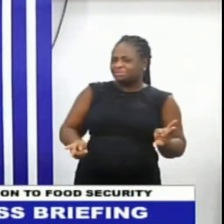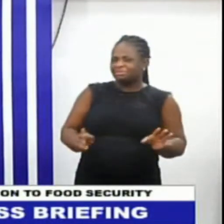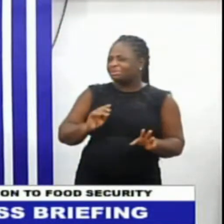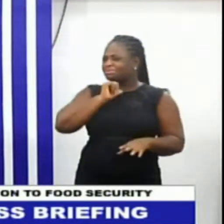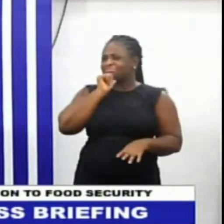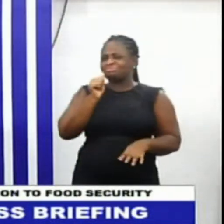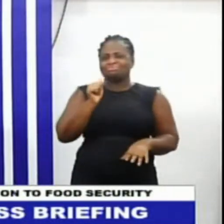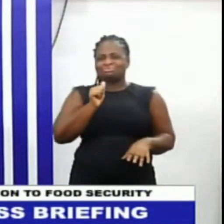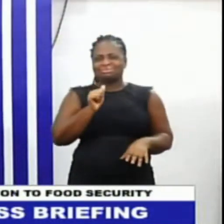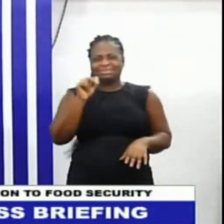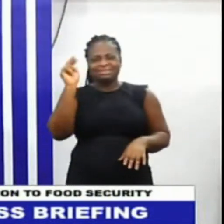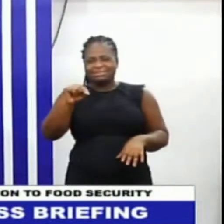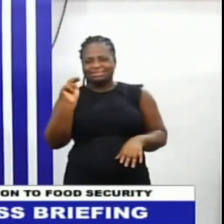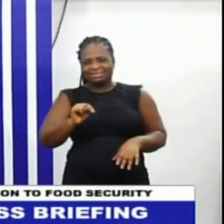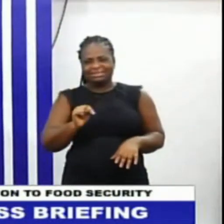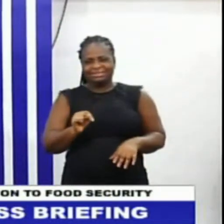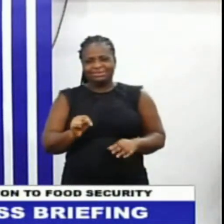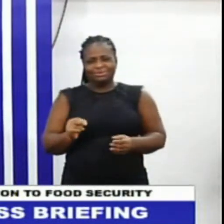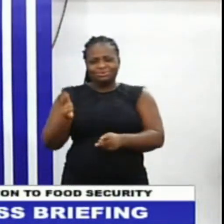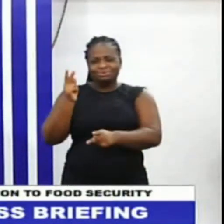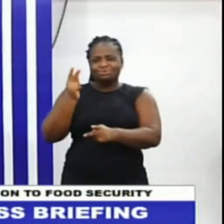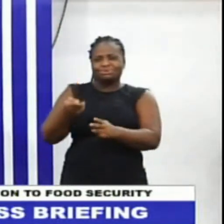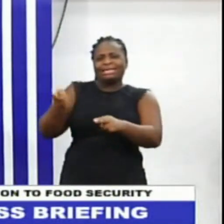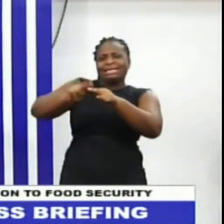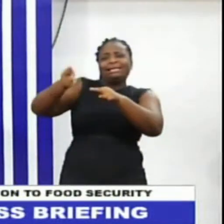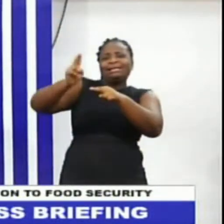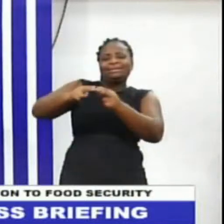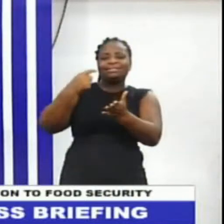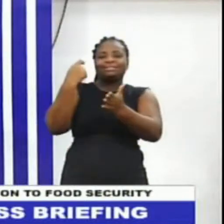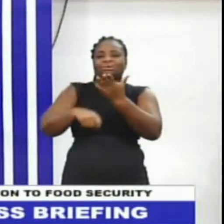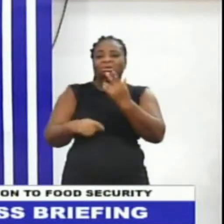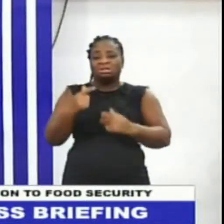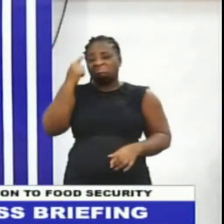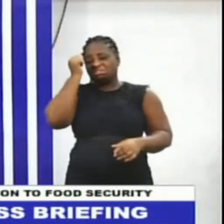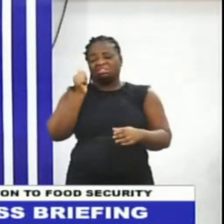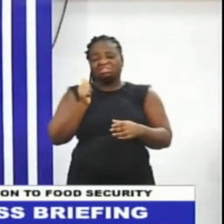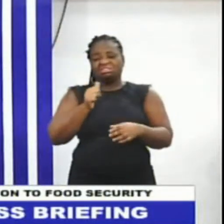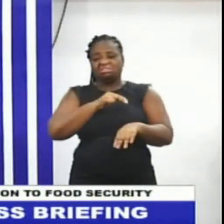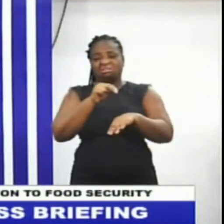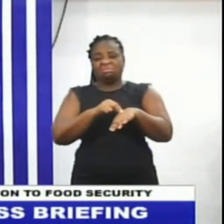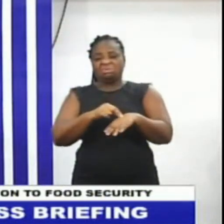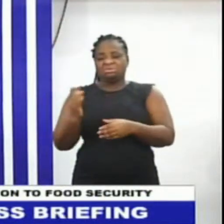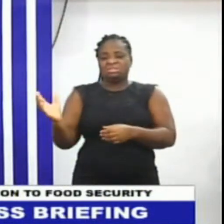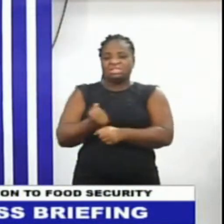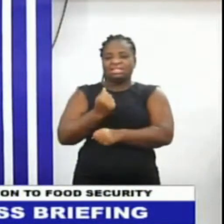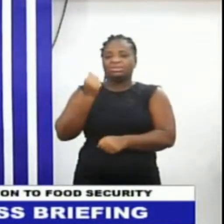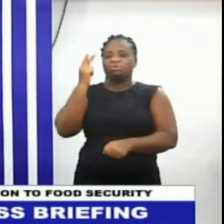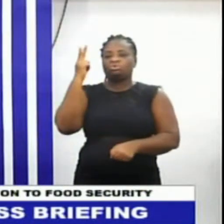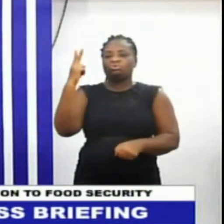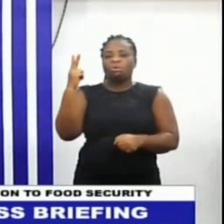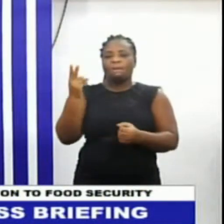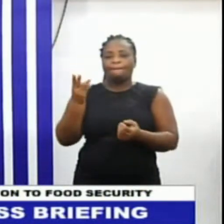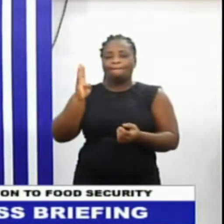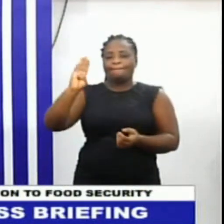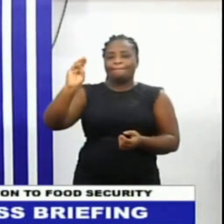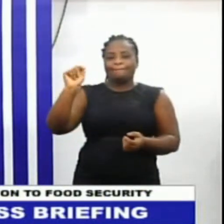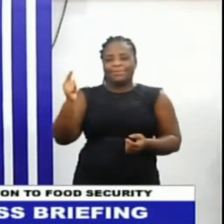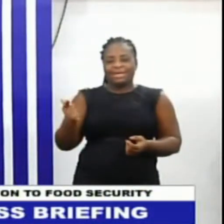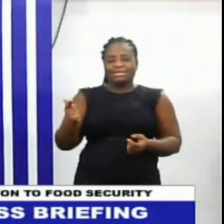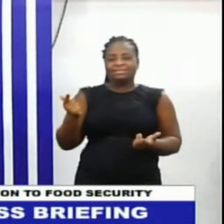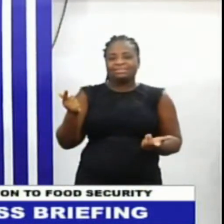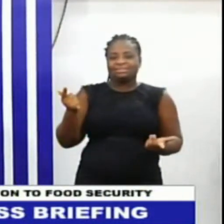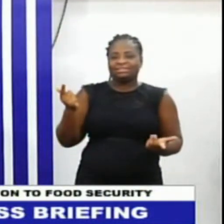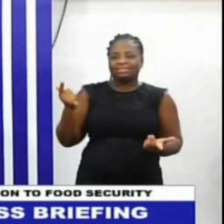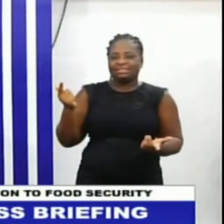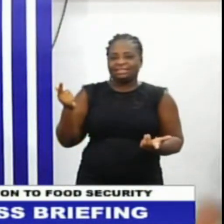I said, to spike the price, because normally you take 2 bags every week, or a family may have